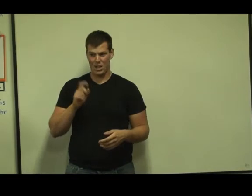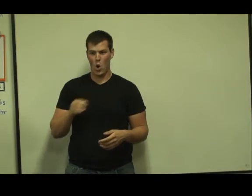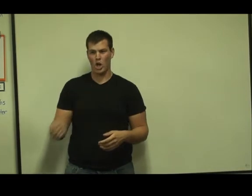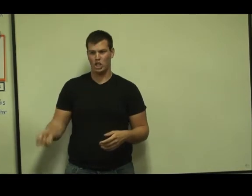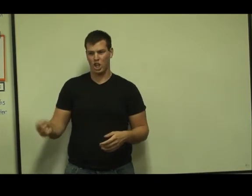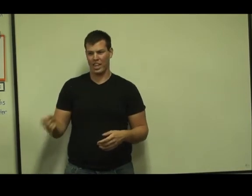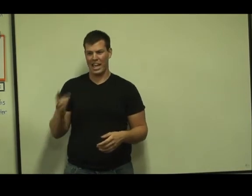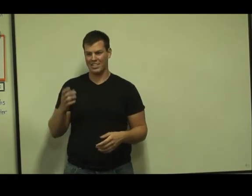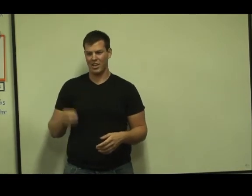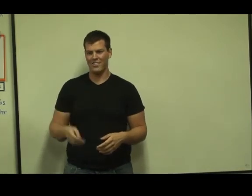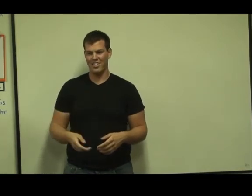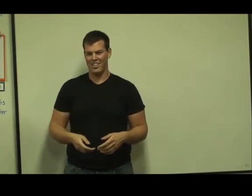we all turn the light down.